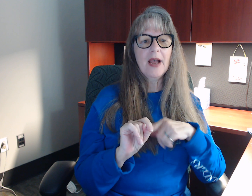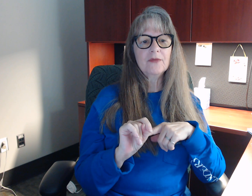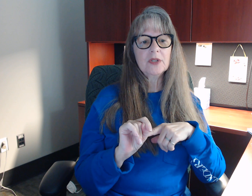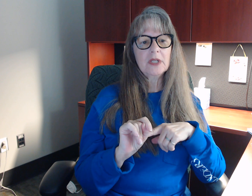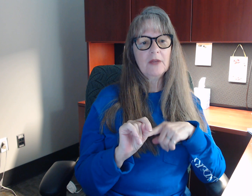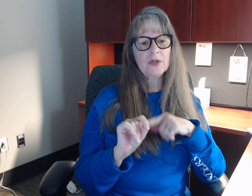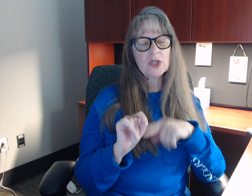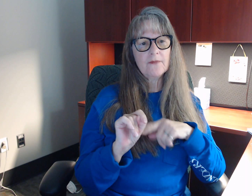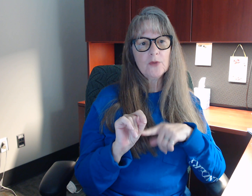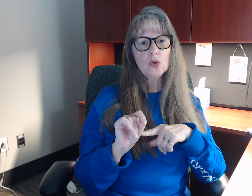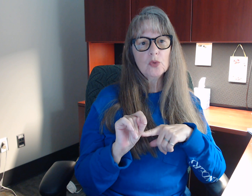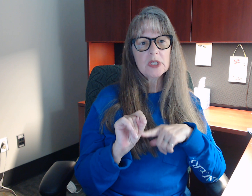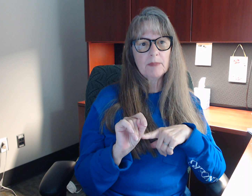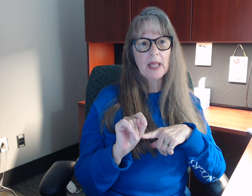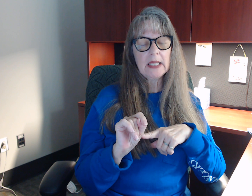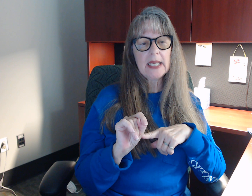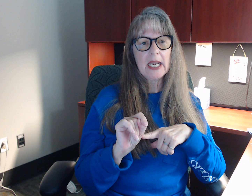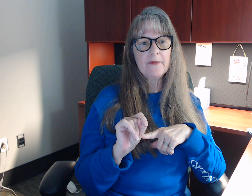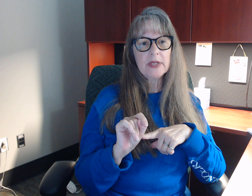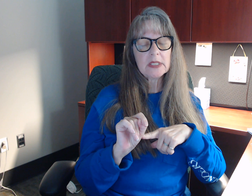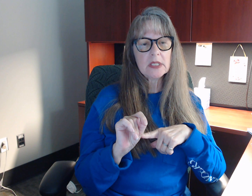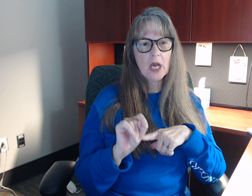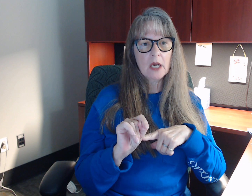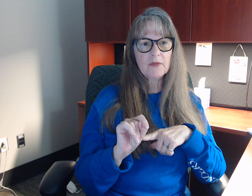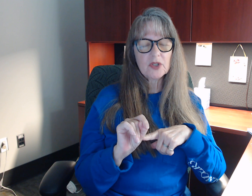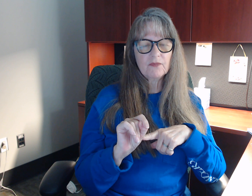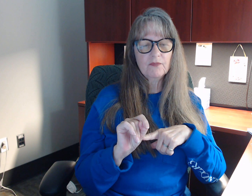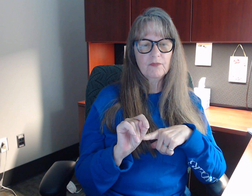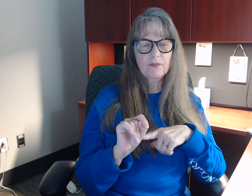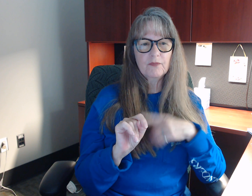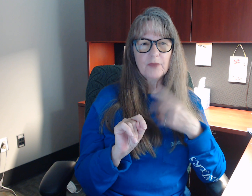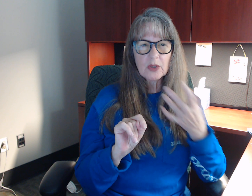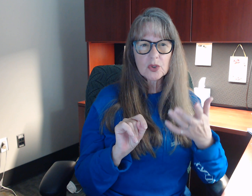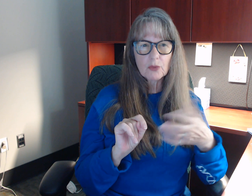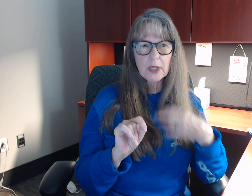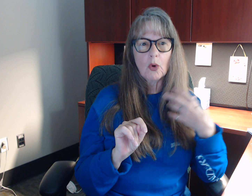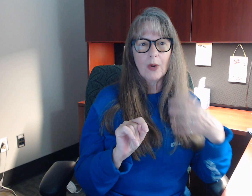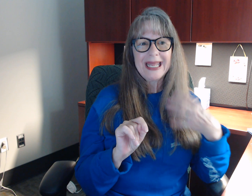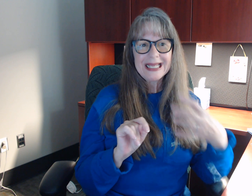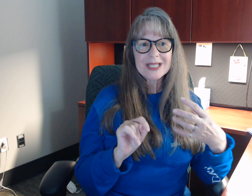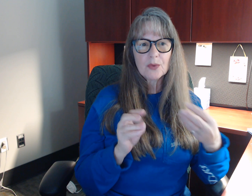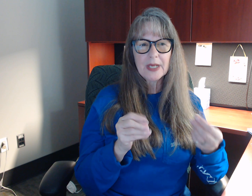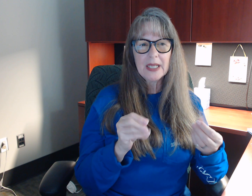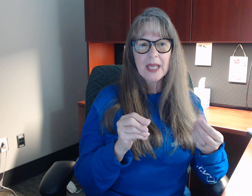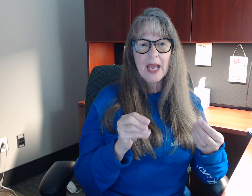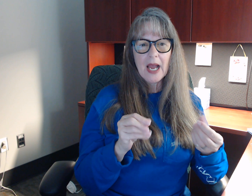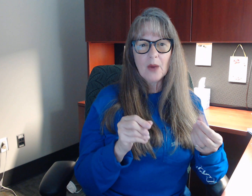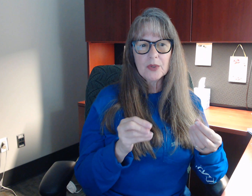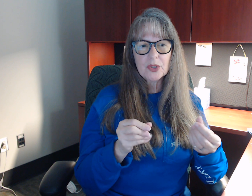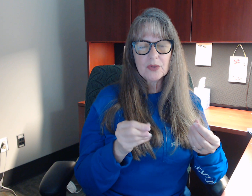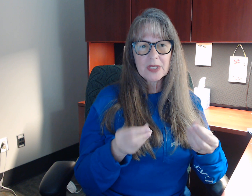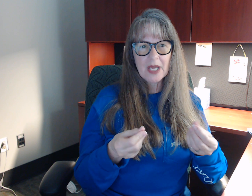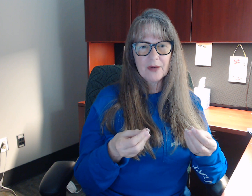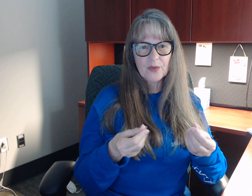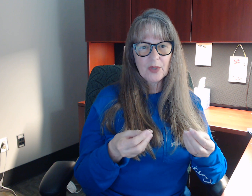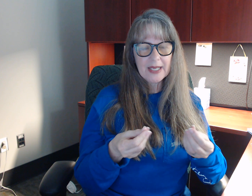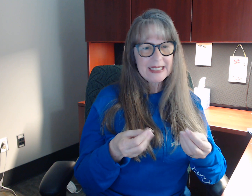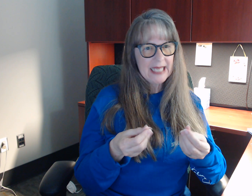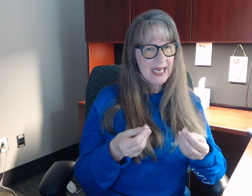to, if it's the food, spell it, and if it's not, if it feels gritty or it is gritty, I would do the sign for like sand